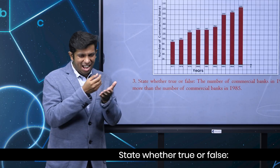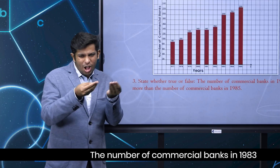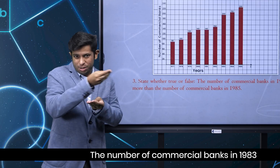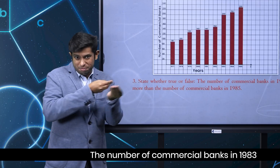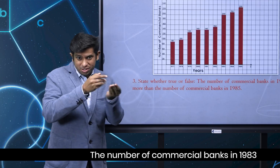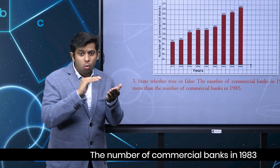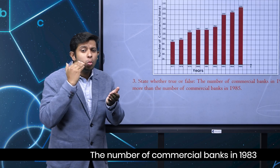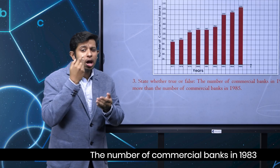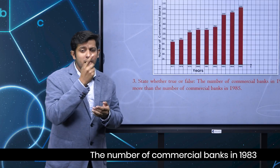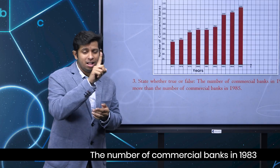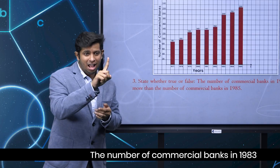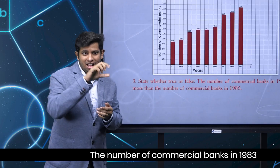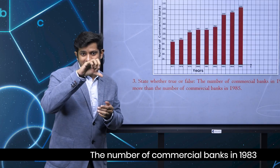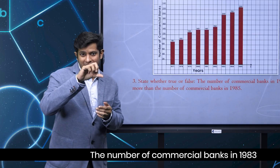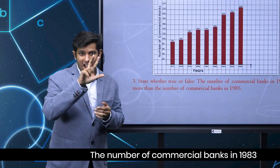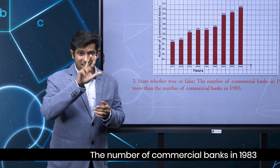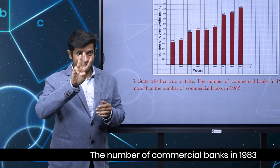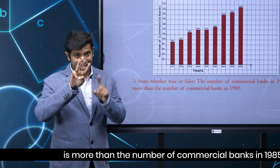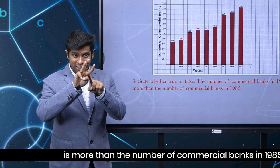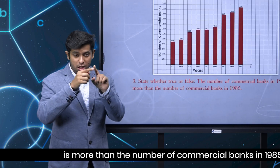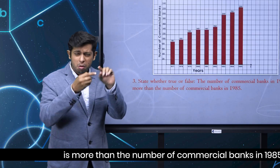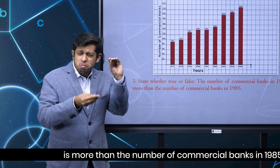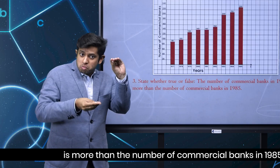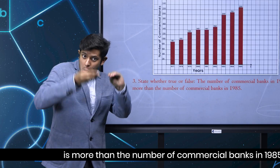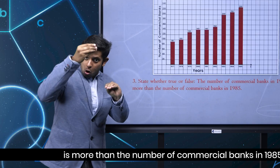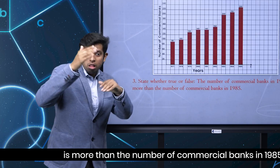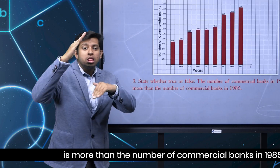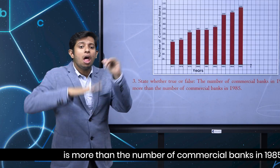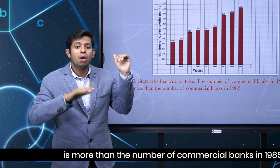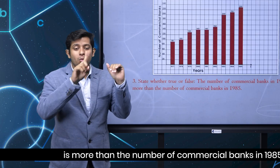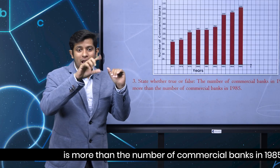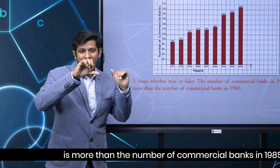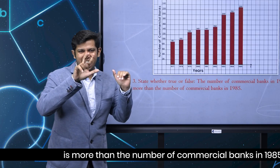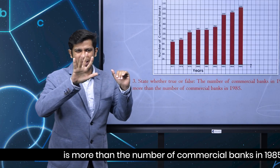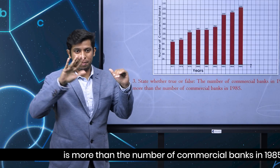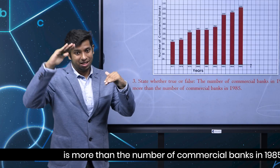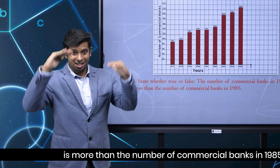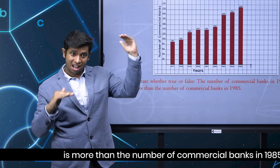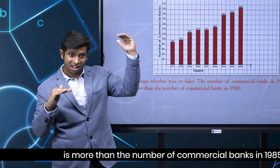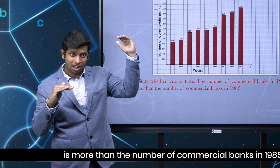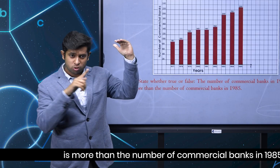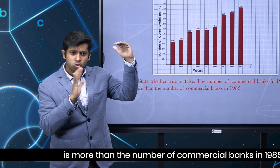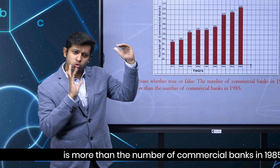The number of commercial banks in 1983 is more than the number of commercial banks in 1985.